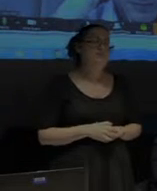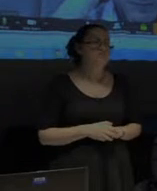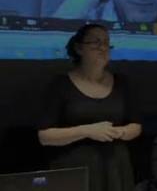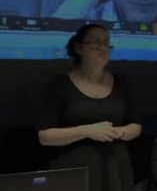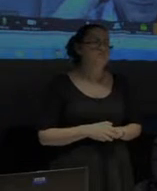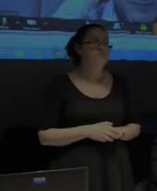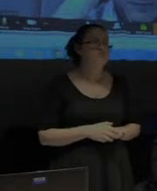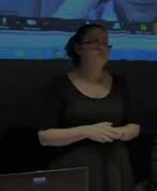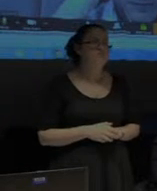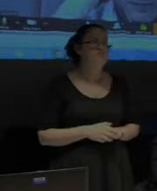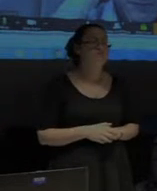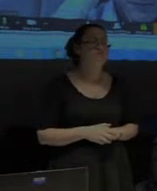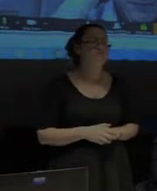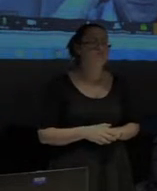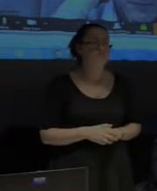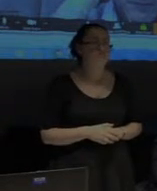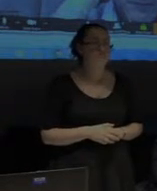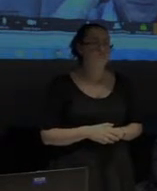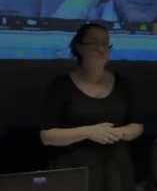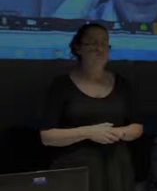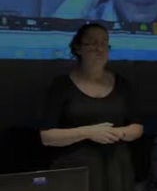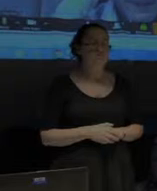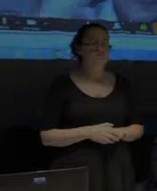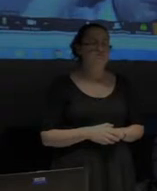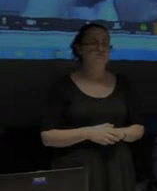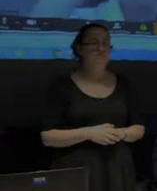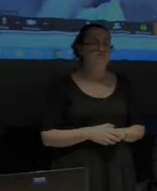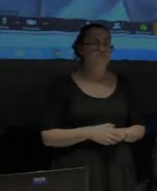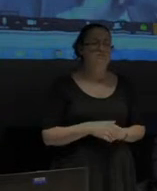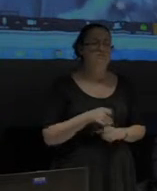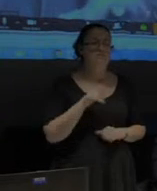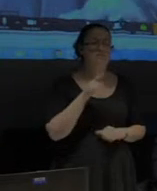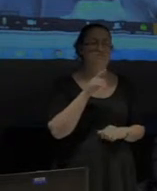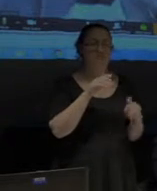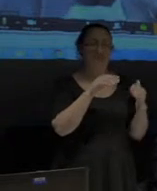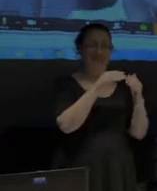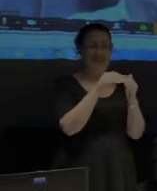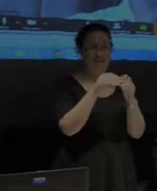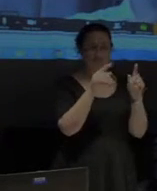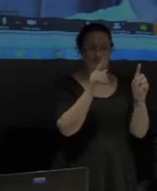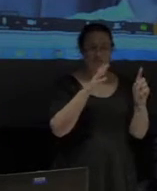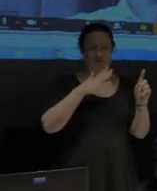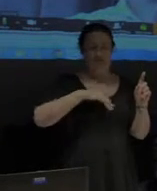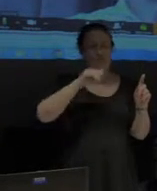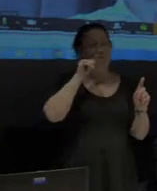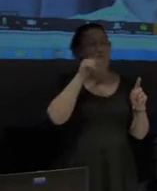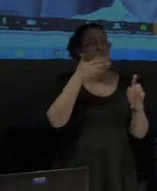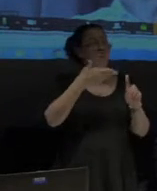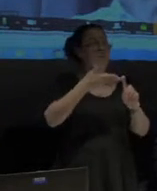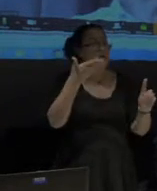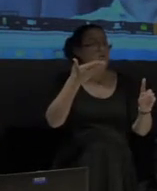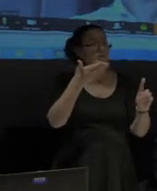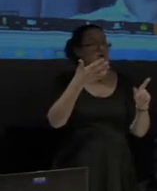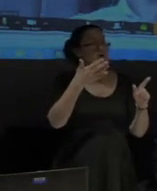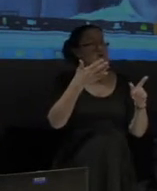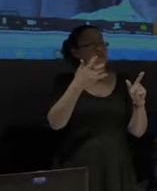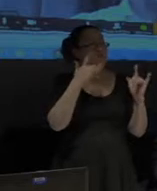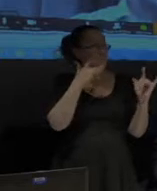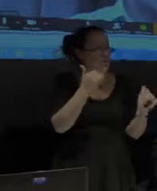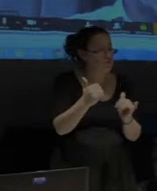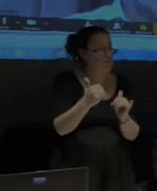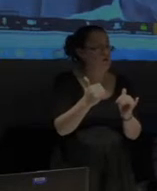to recognize, to monitor the environment that you're working in, to know when people are subverting